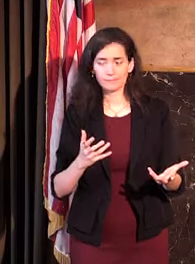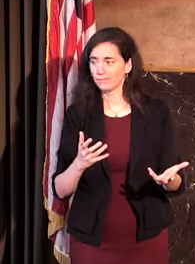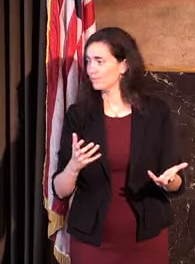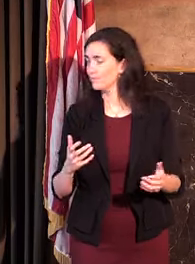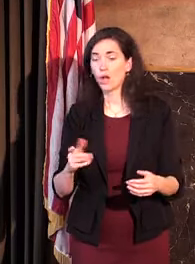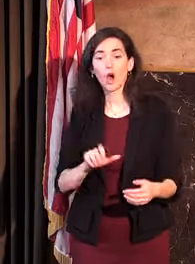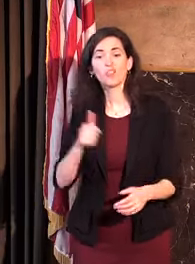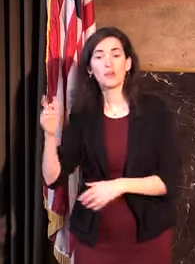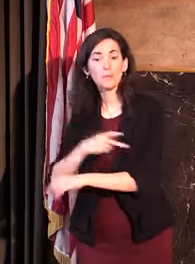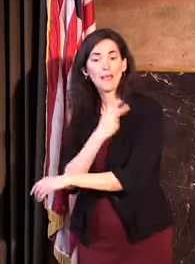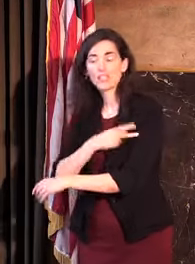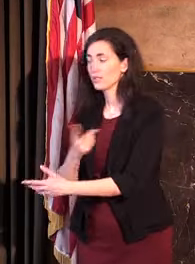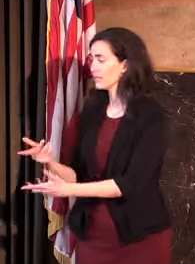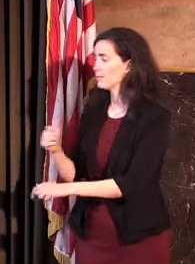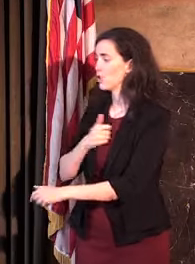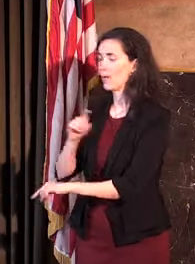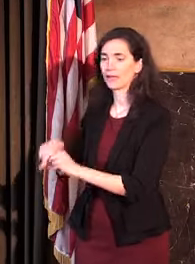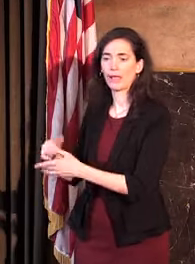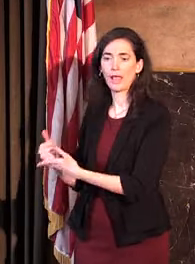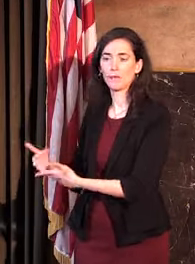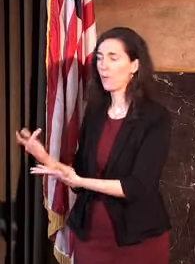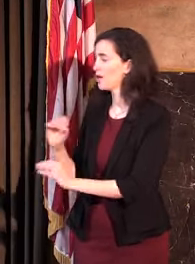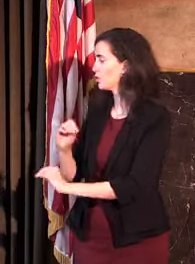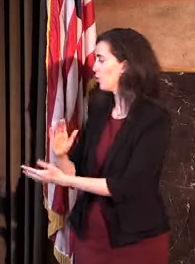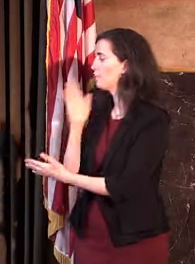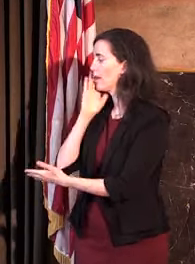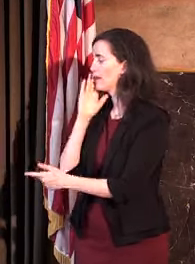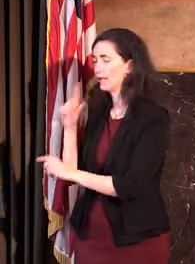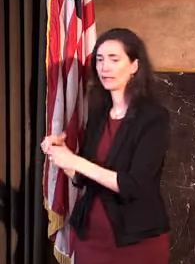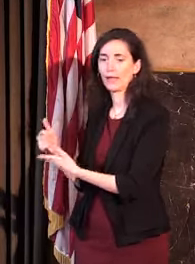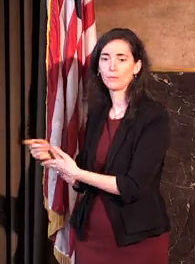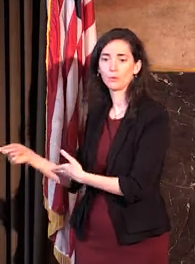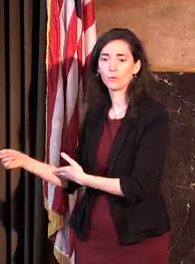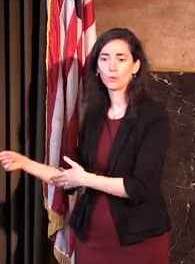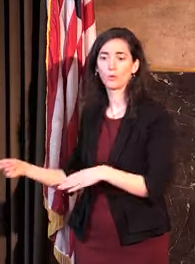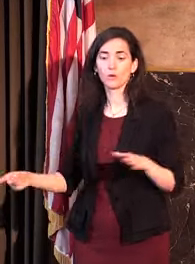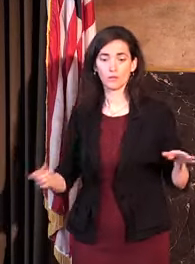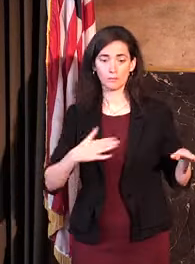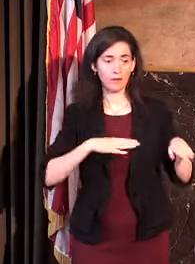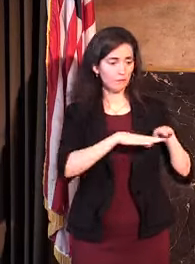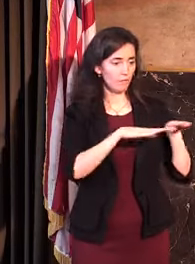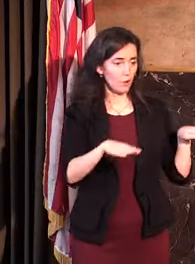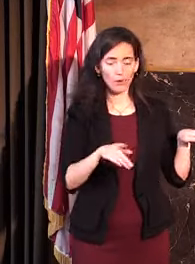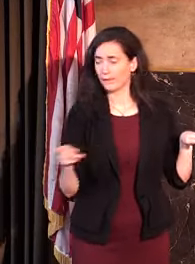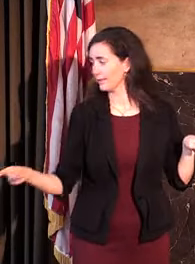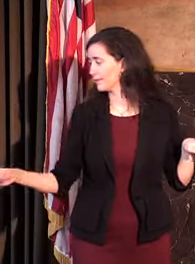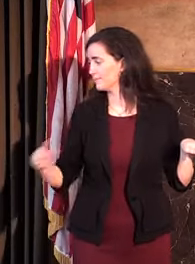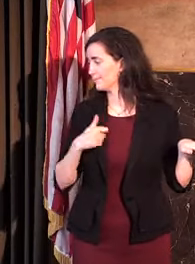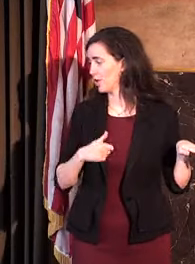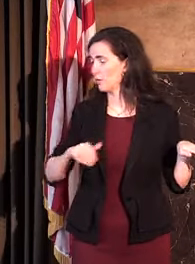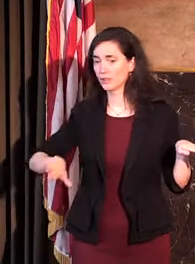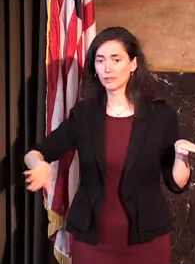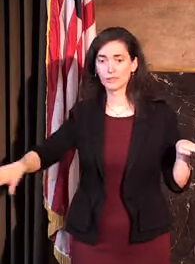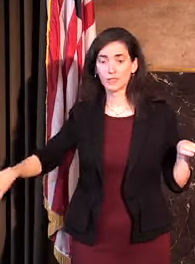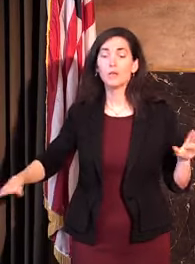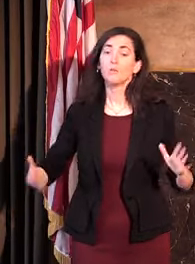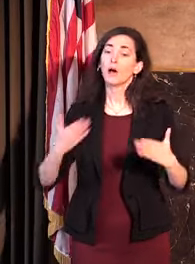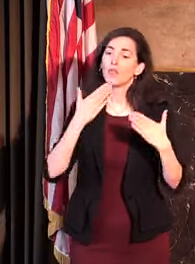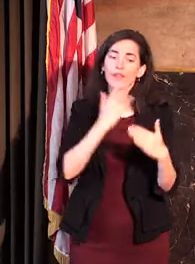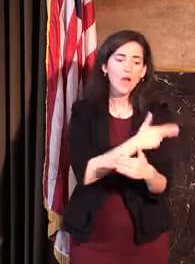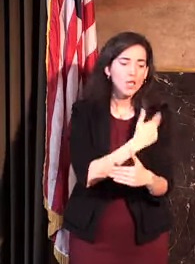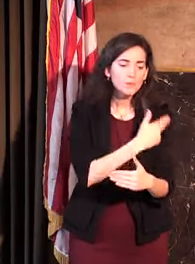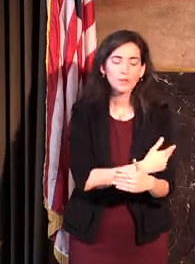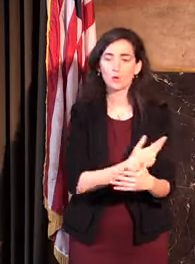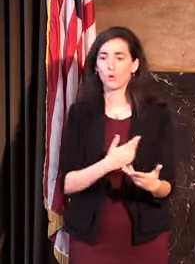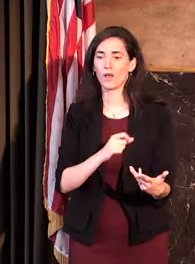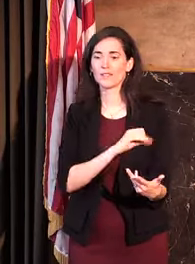bed. And I applaud our hospital administration and our staff in creating beds in the hospital wherever